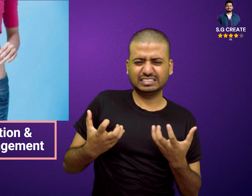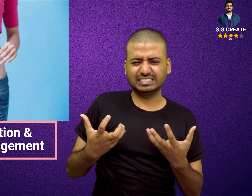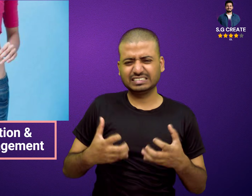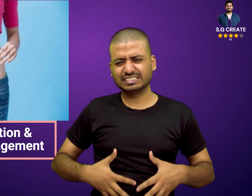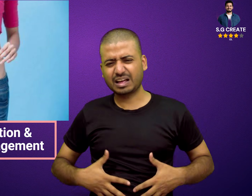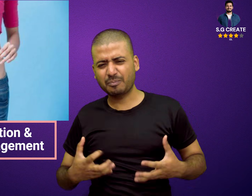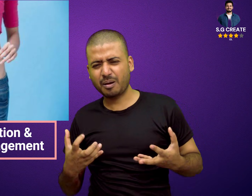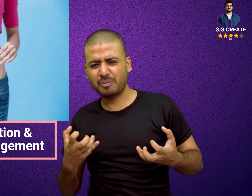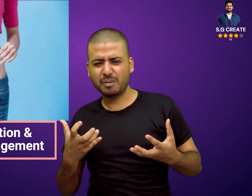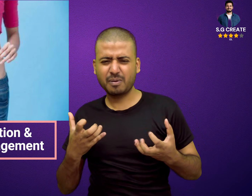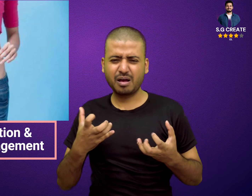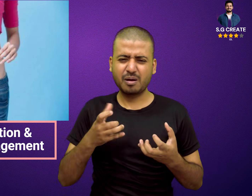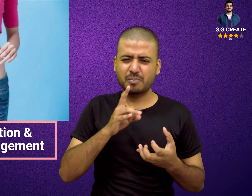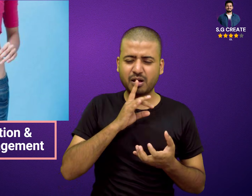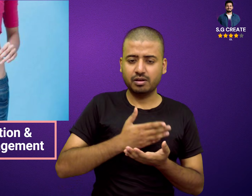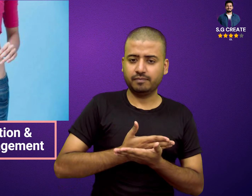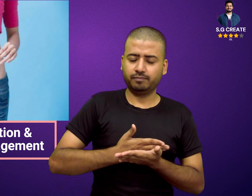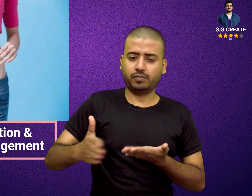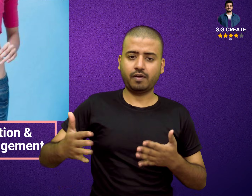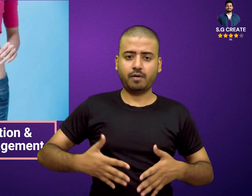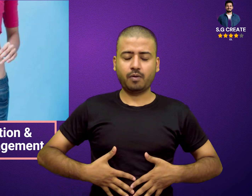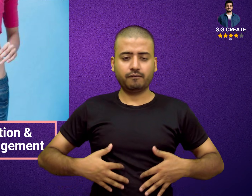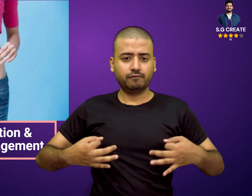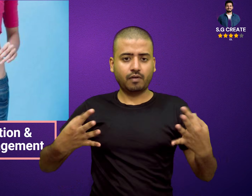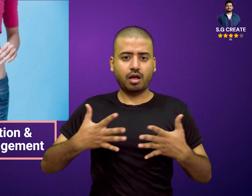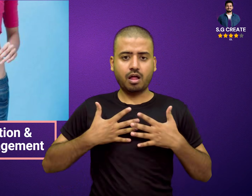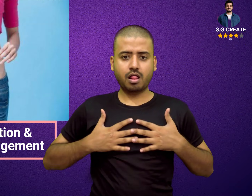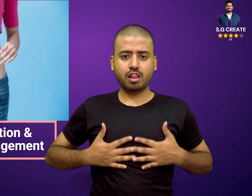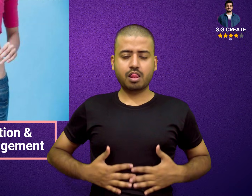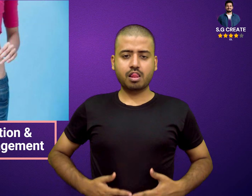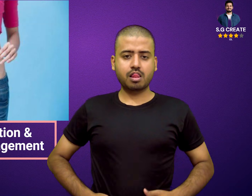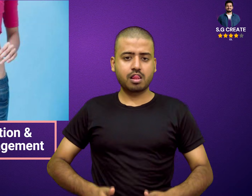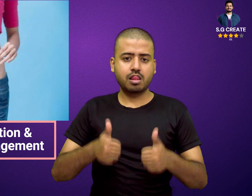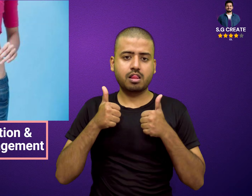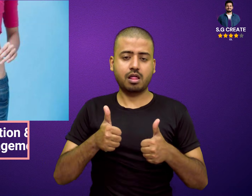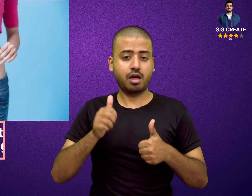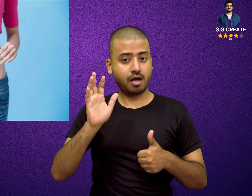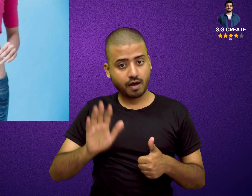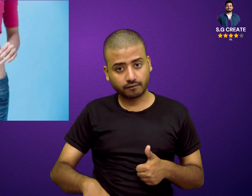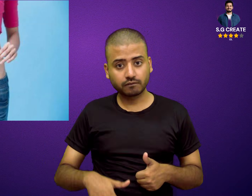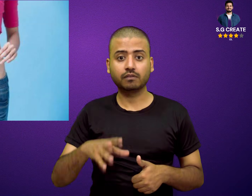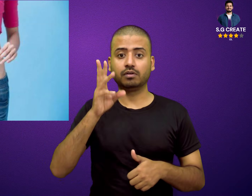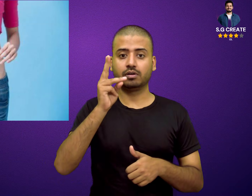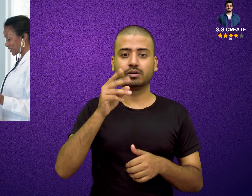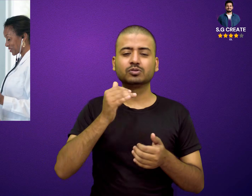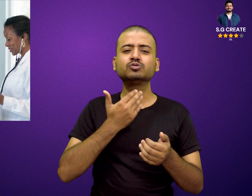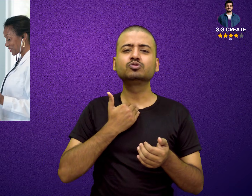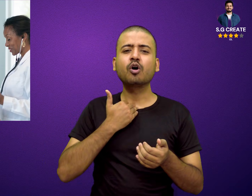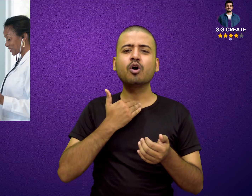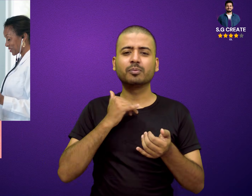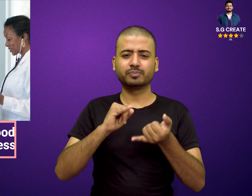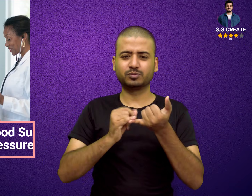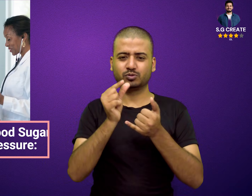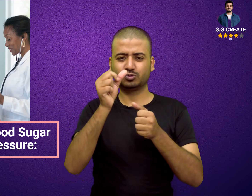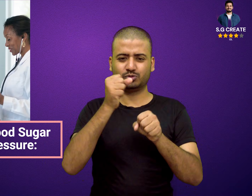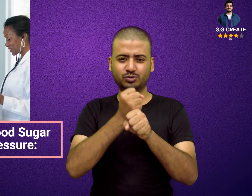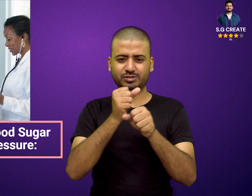natural acidic levels in the body. This provides quick relief from heartburn or stomach ulcers. Critical safety and hygiene